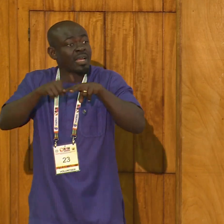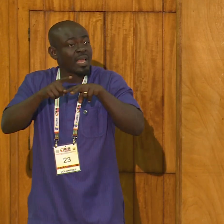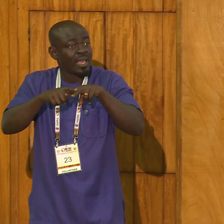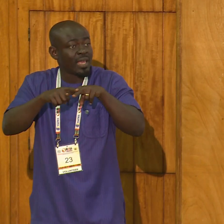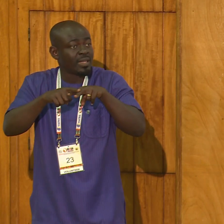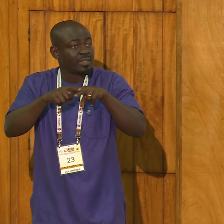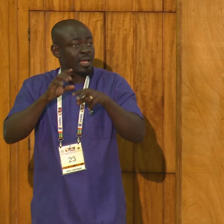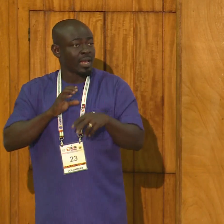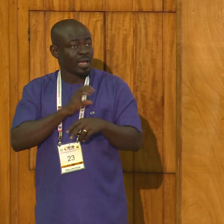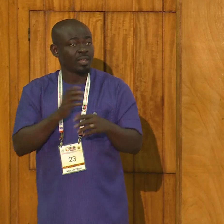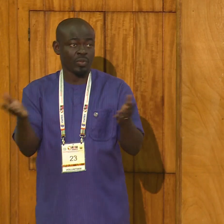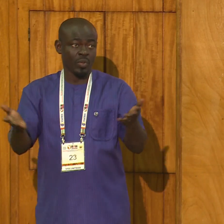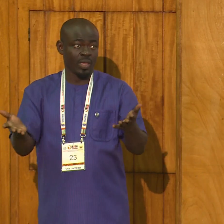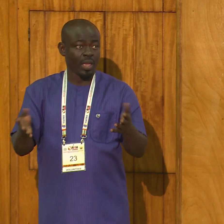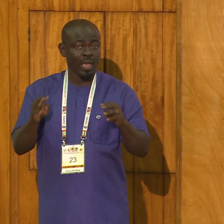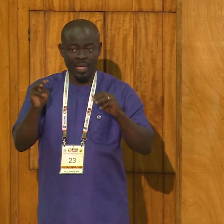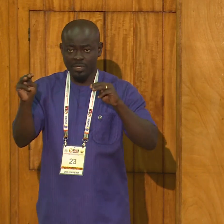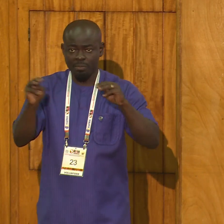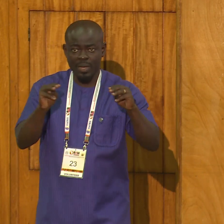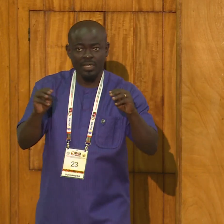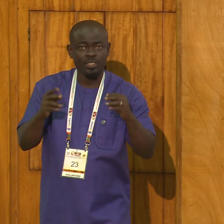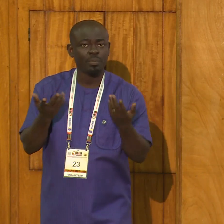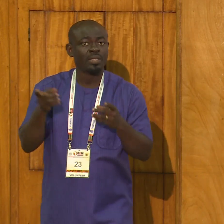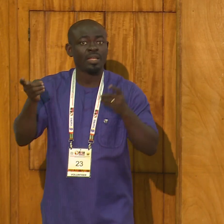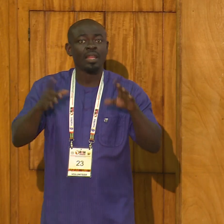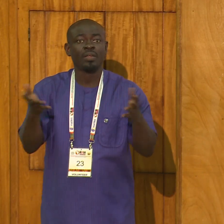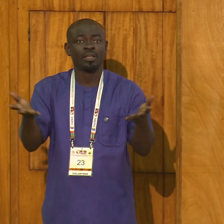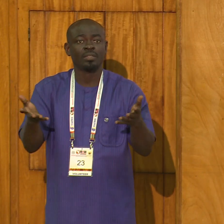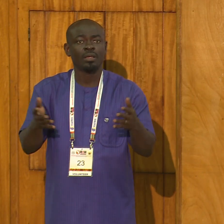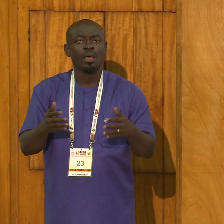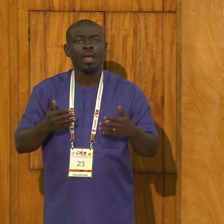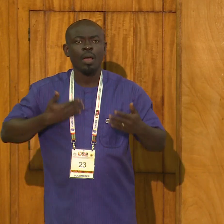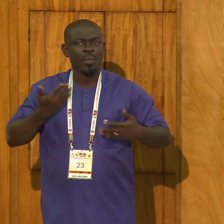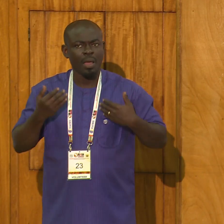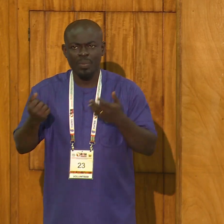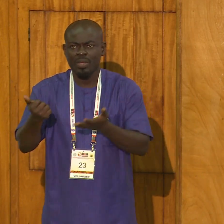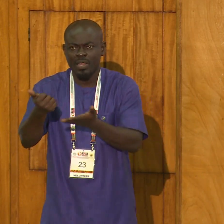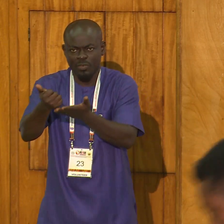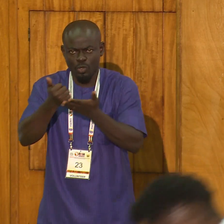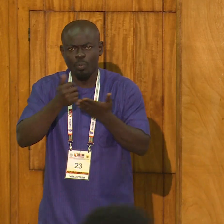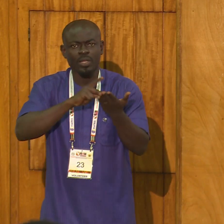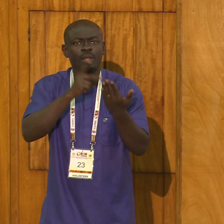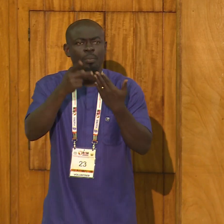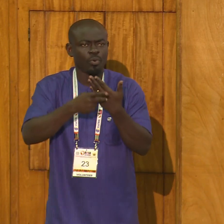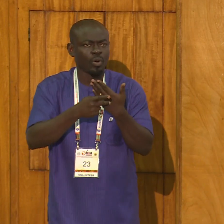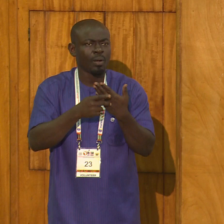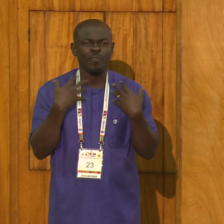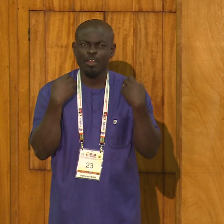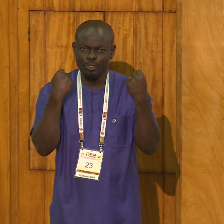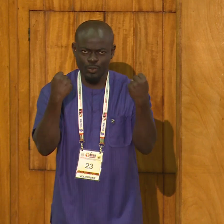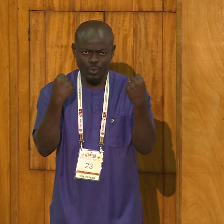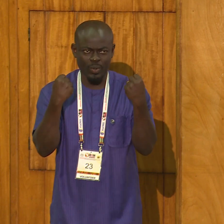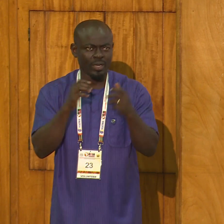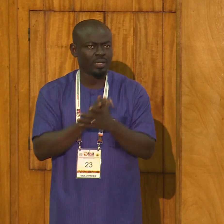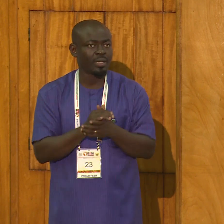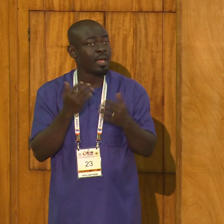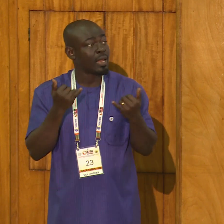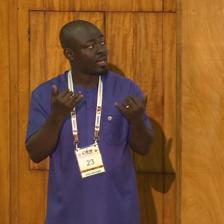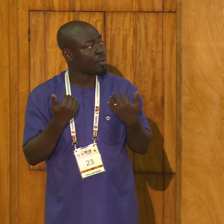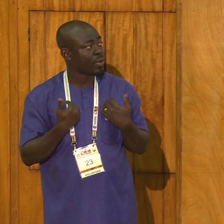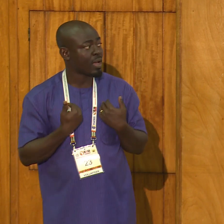present, its management and directors here. I'm happy that they have supported this program very strongly, and now we've got